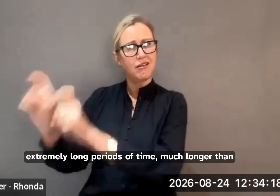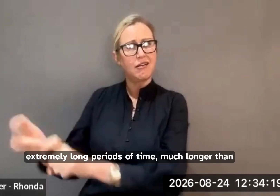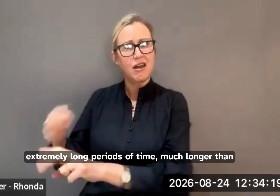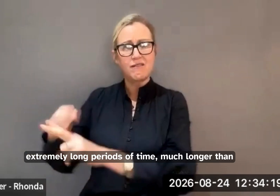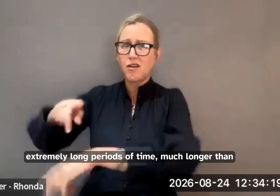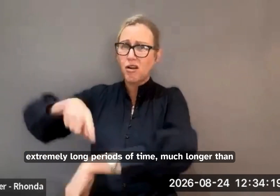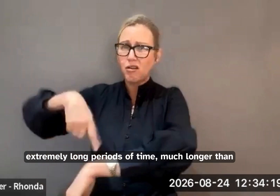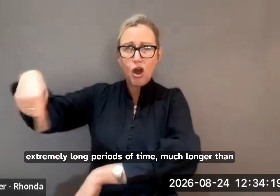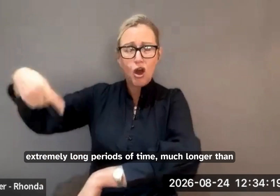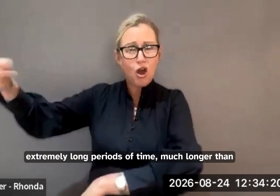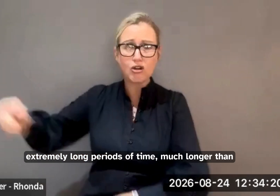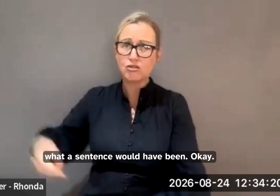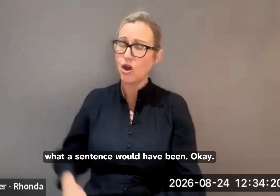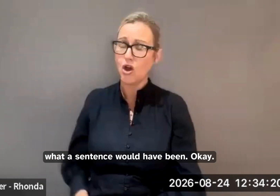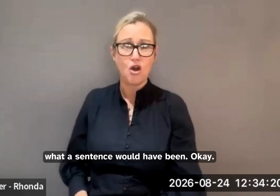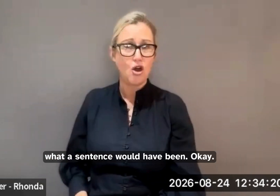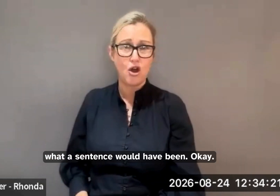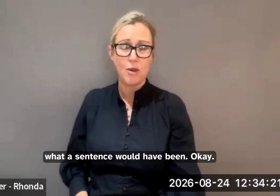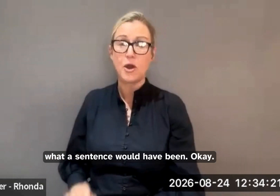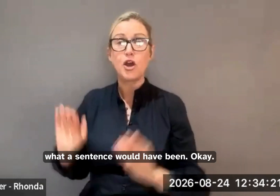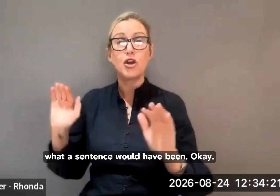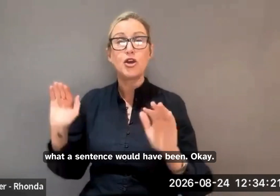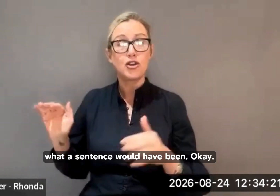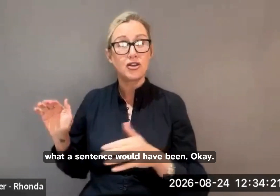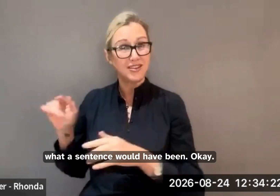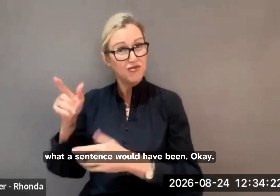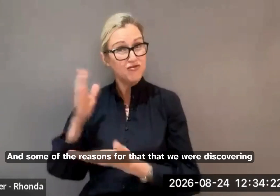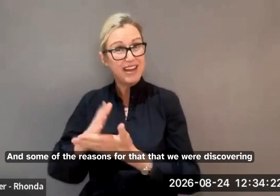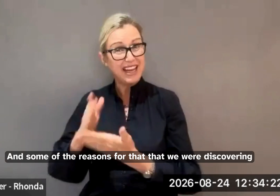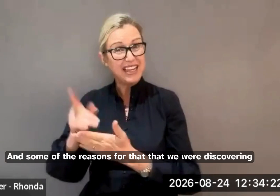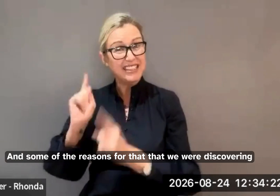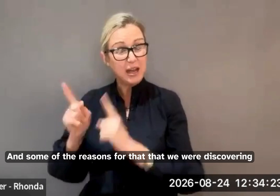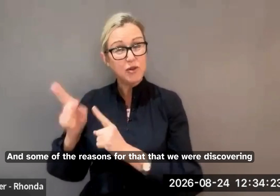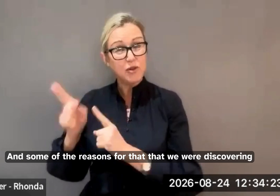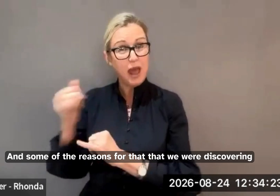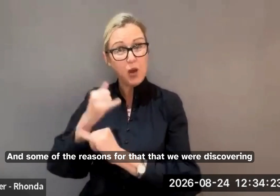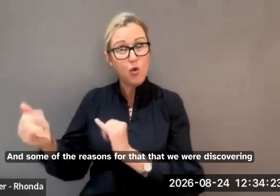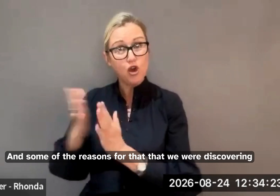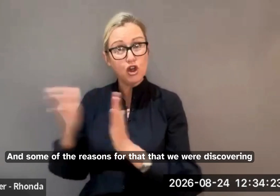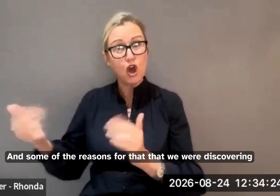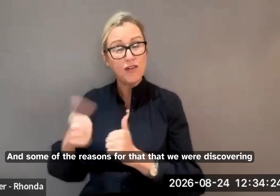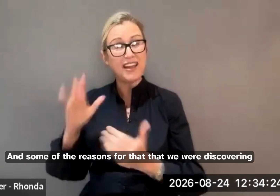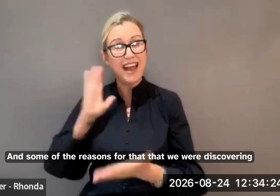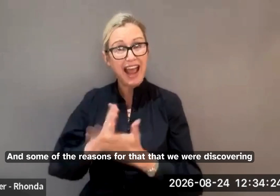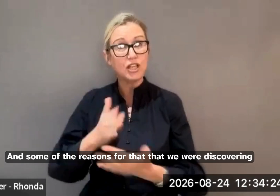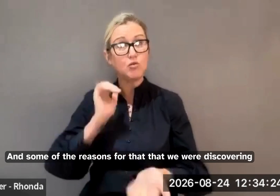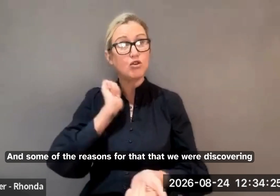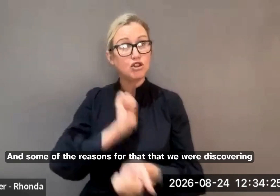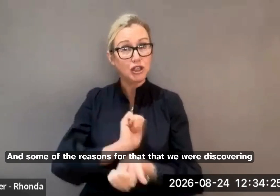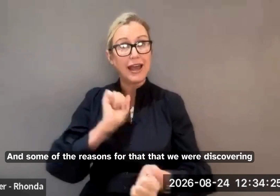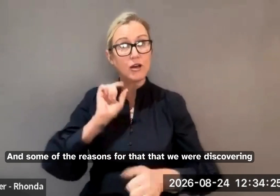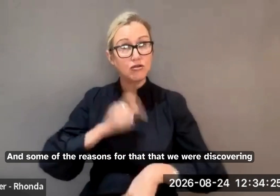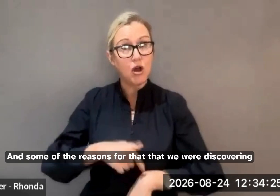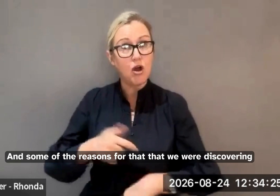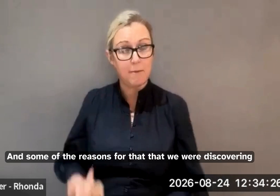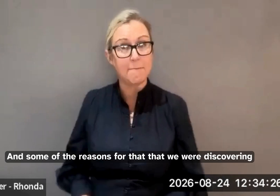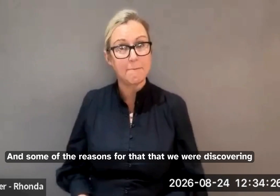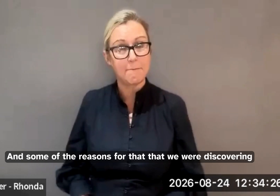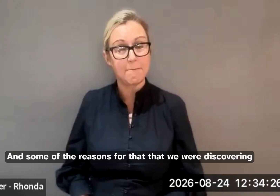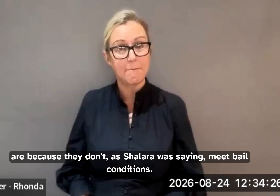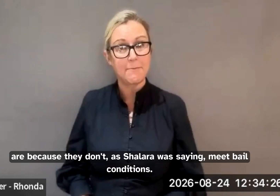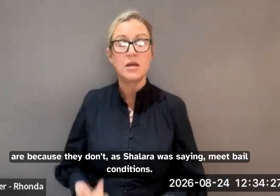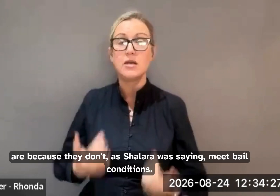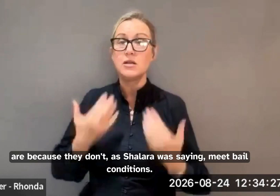periods of time, much longer than what a sentence would have been, okay? Yeah. And some of the reasons for that we